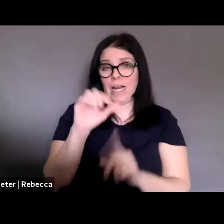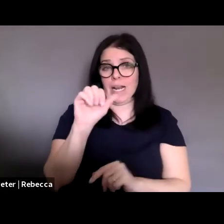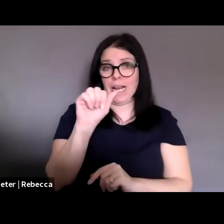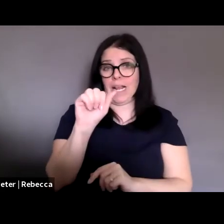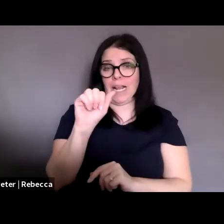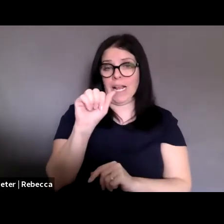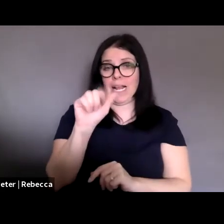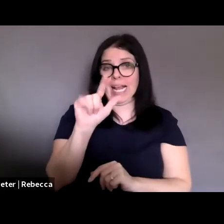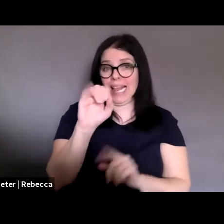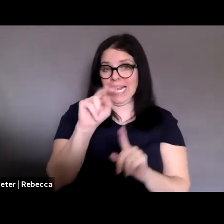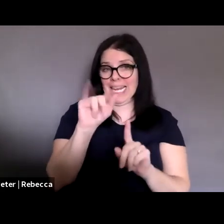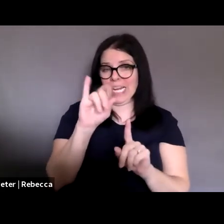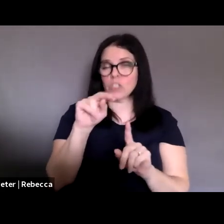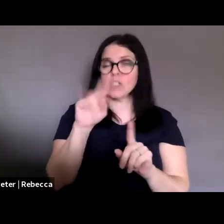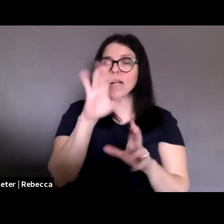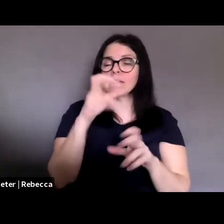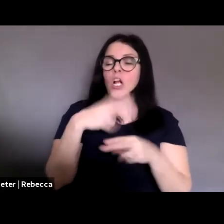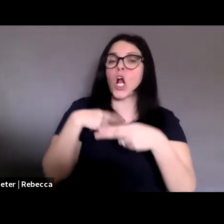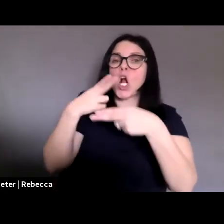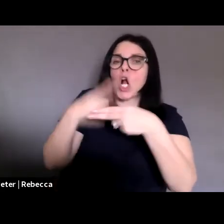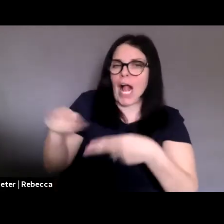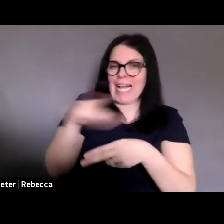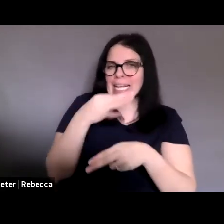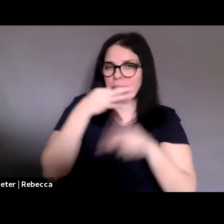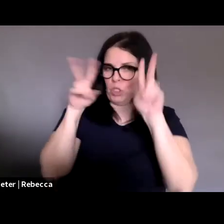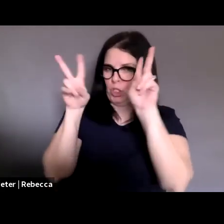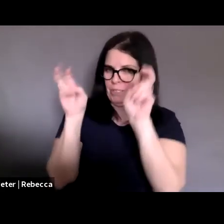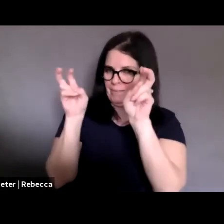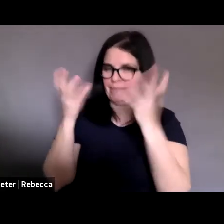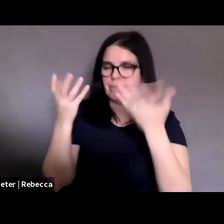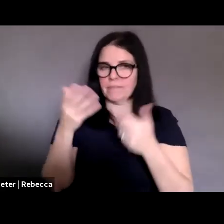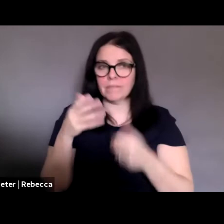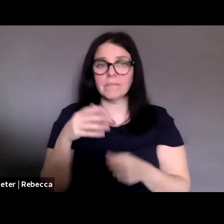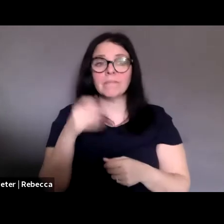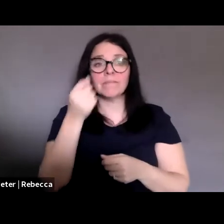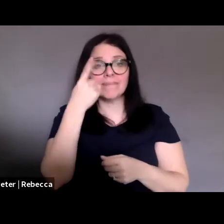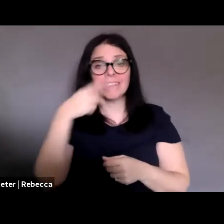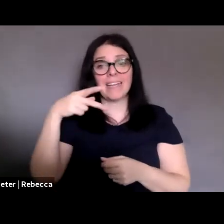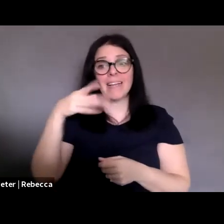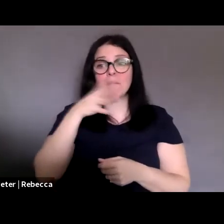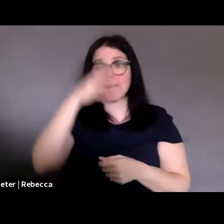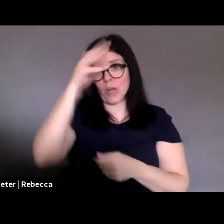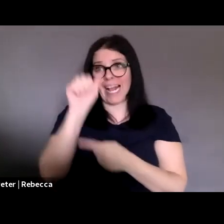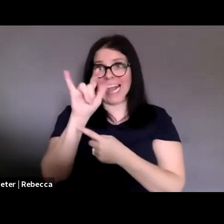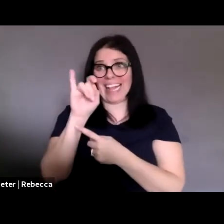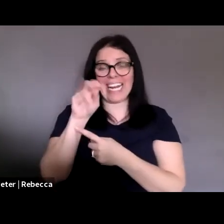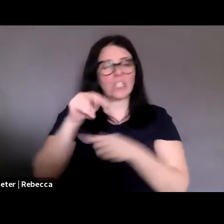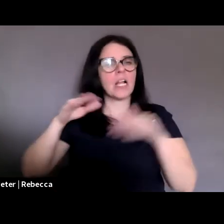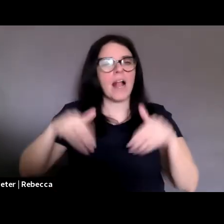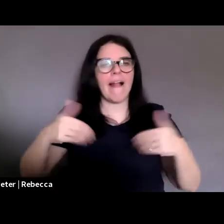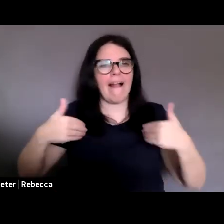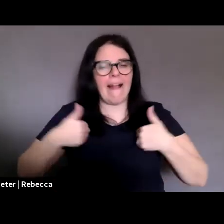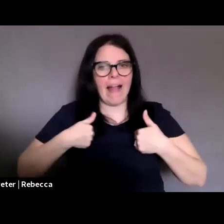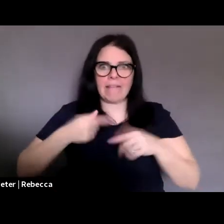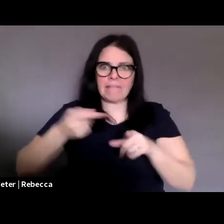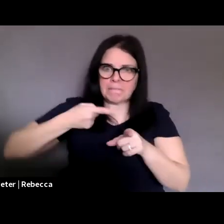alleged experts purposely, parent alienation is not a separate recognized field of professional